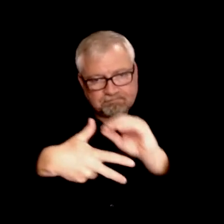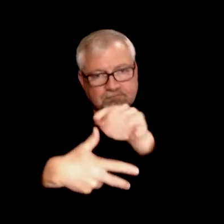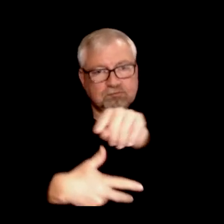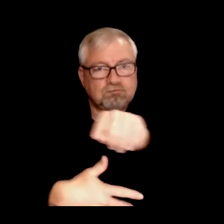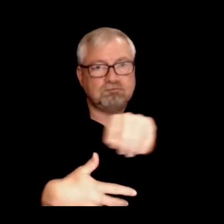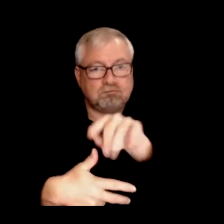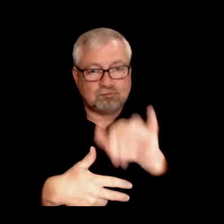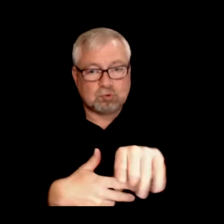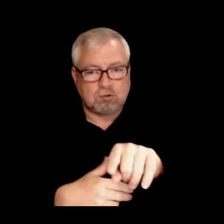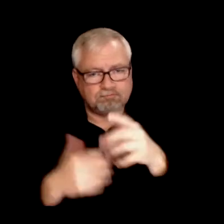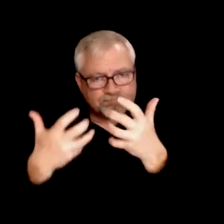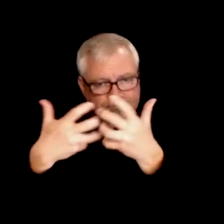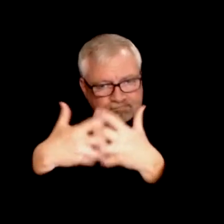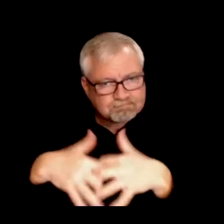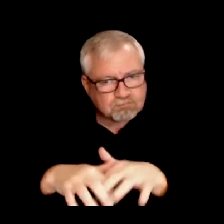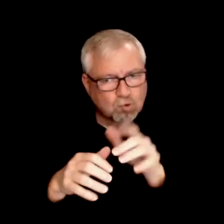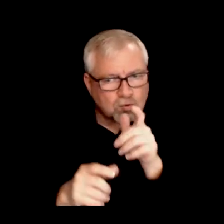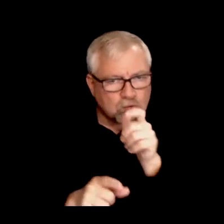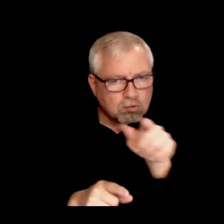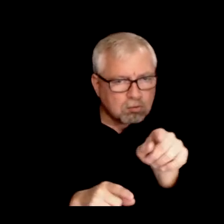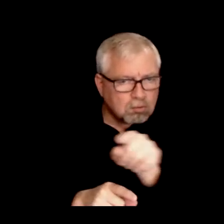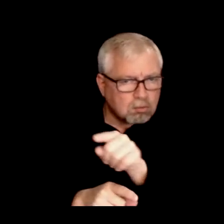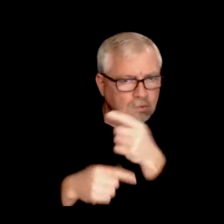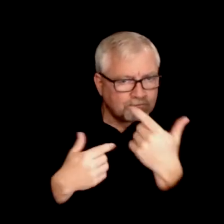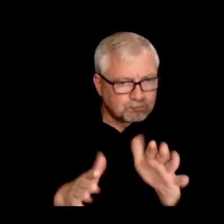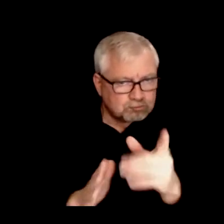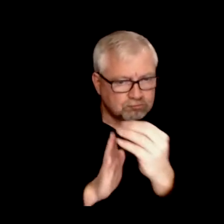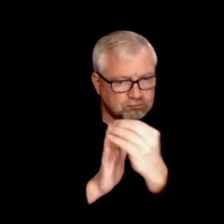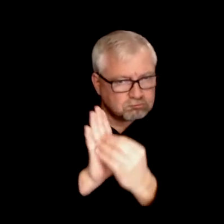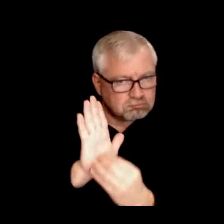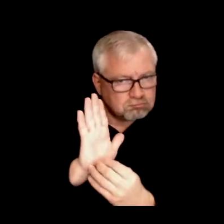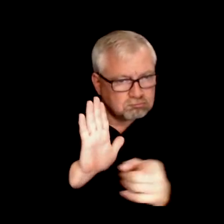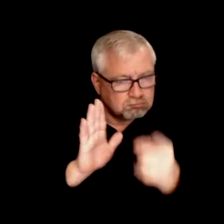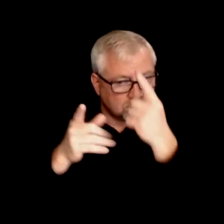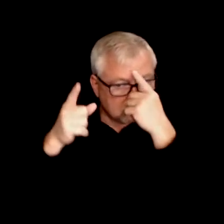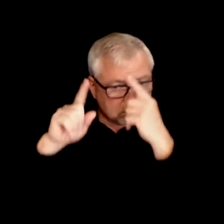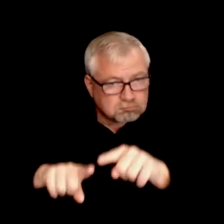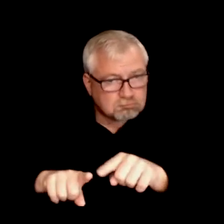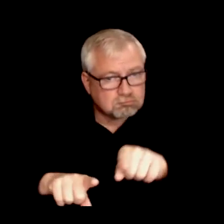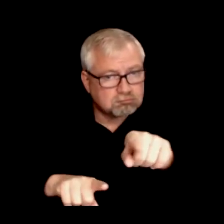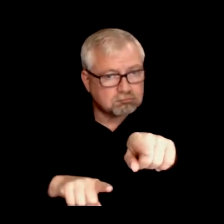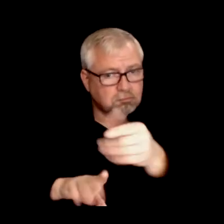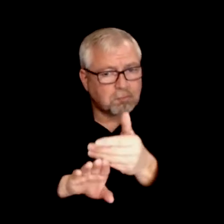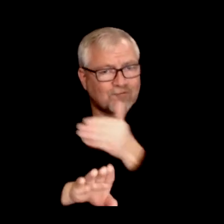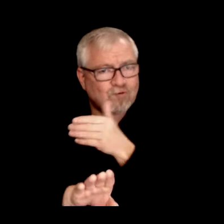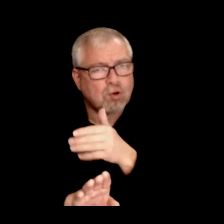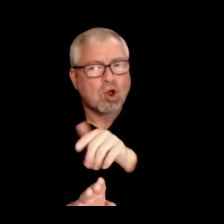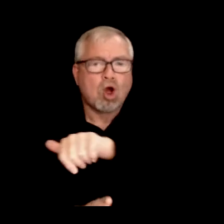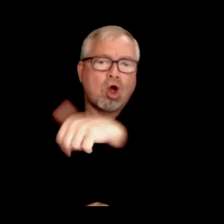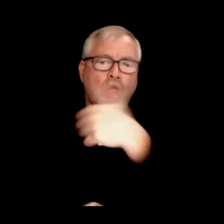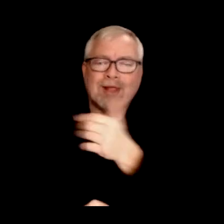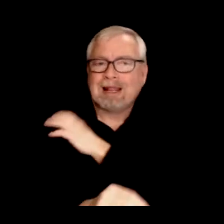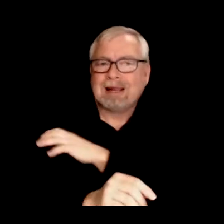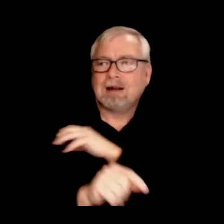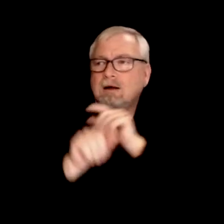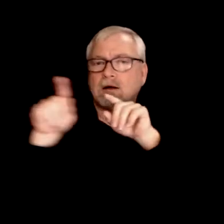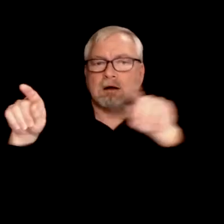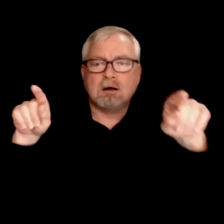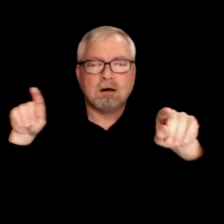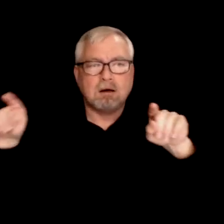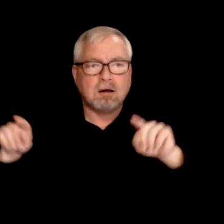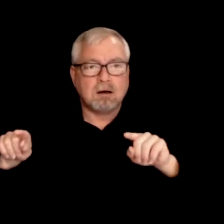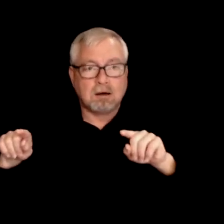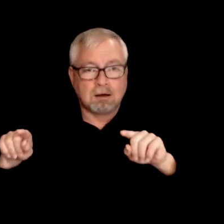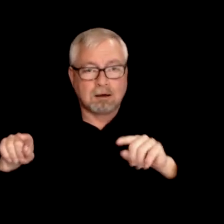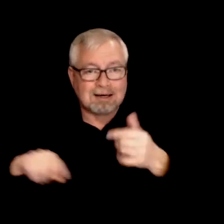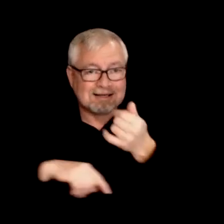were invited to complete the provider agreement before other primary care clinics, and 14 of 17 have done so already.